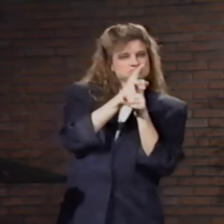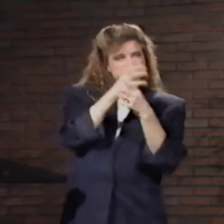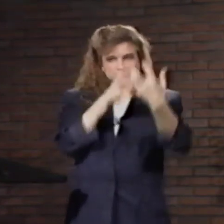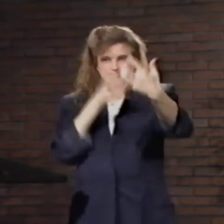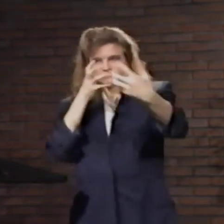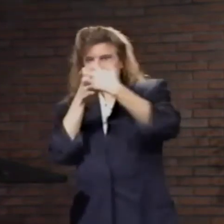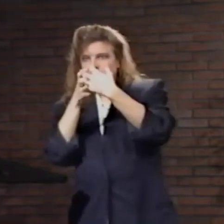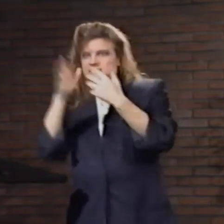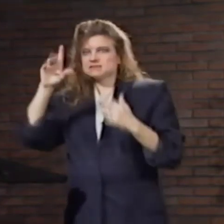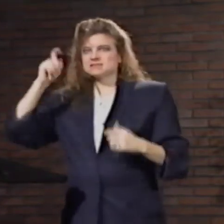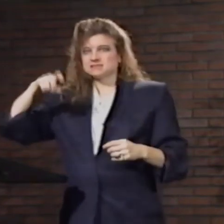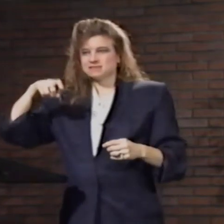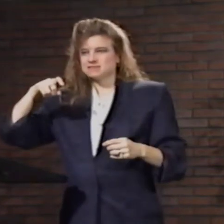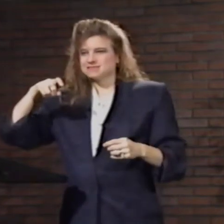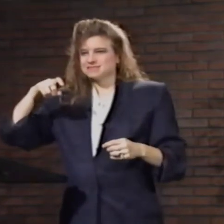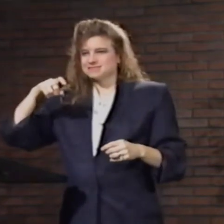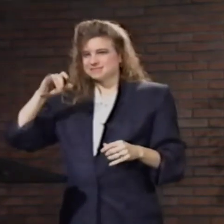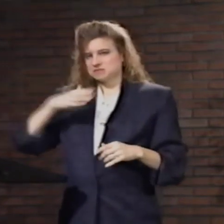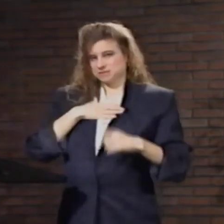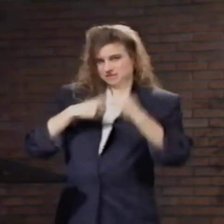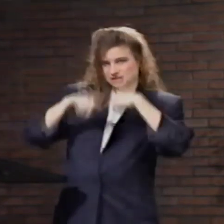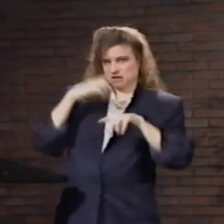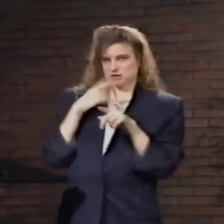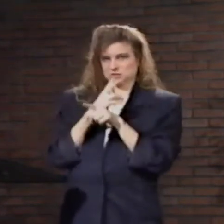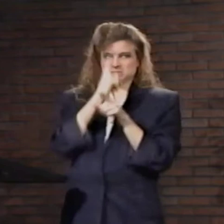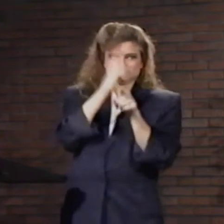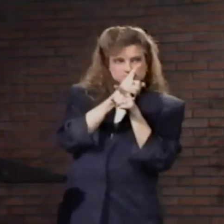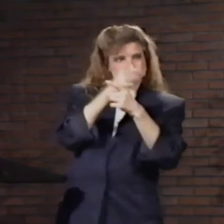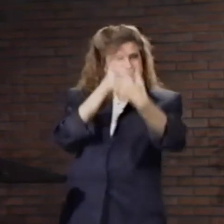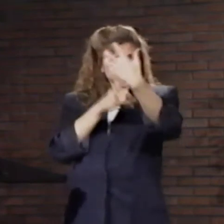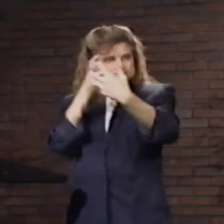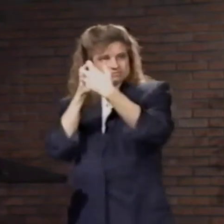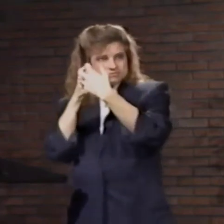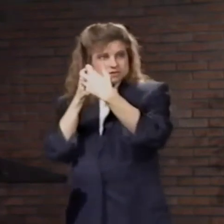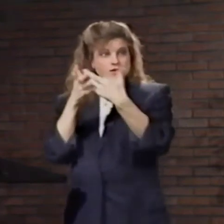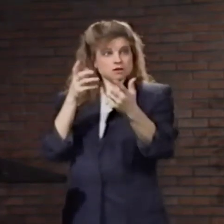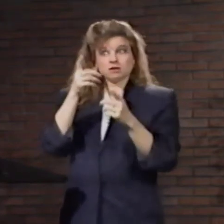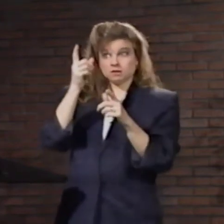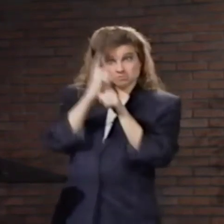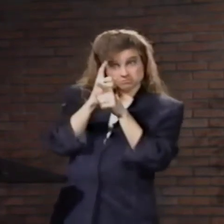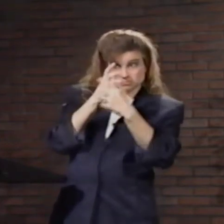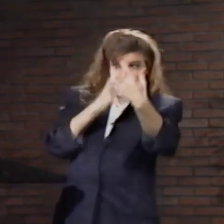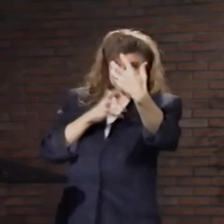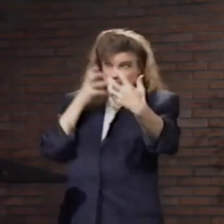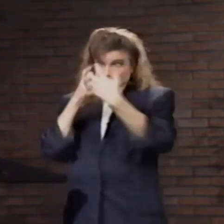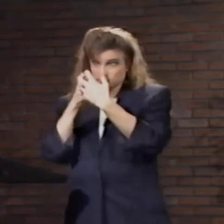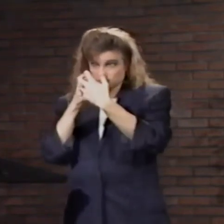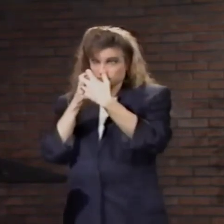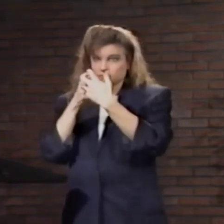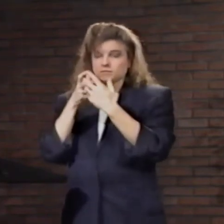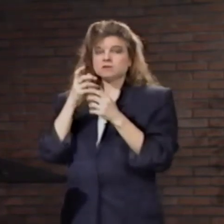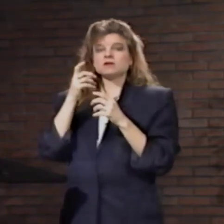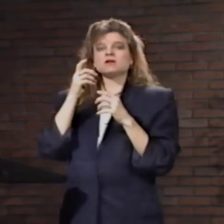of means like an appropriate matching of the consumer's needs. And that's how I'll sign it, the correct